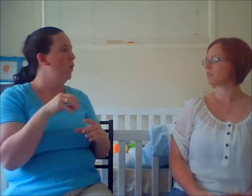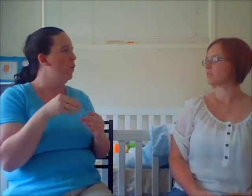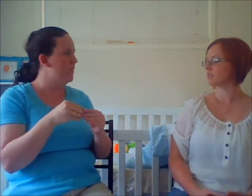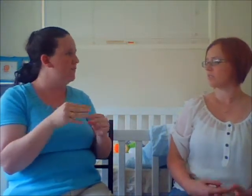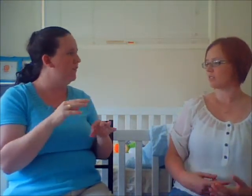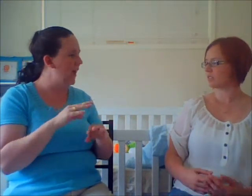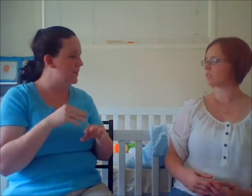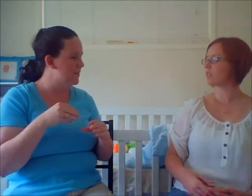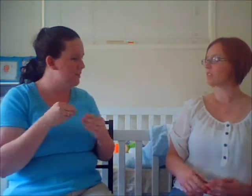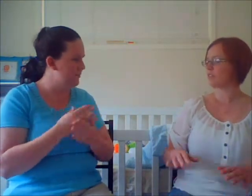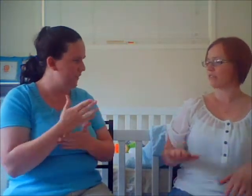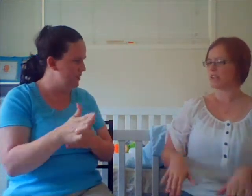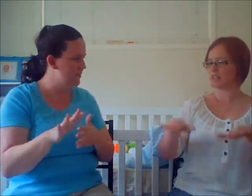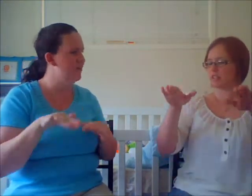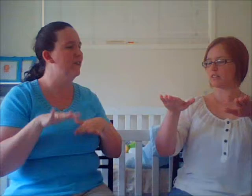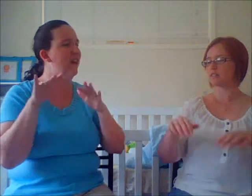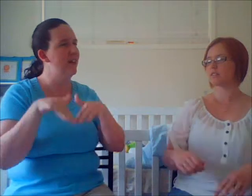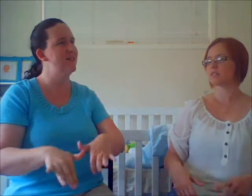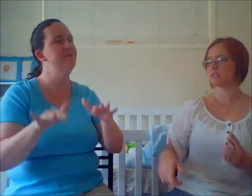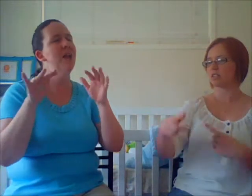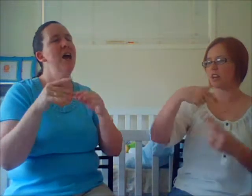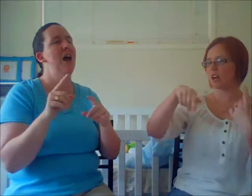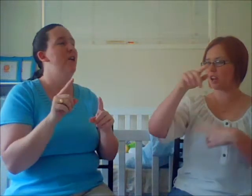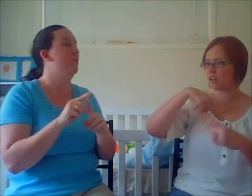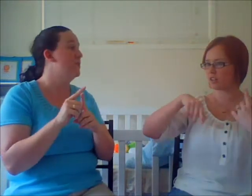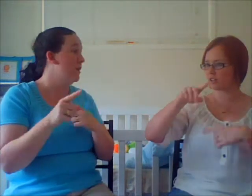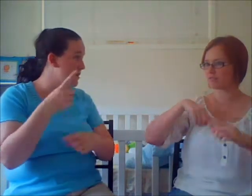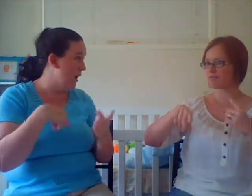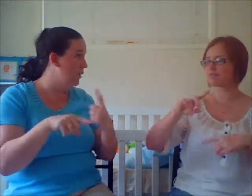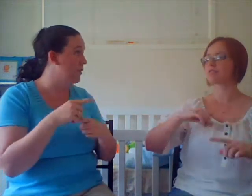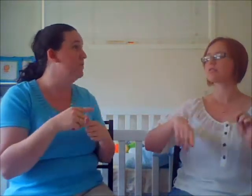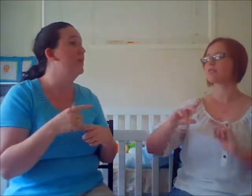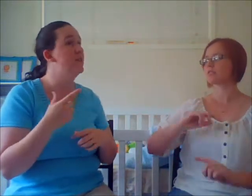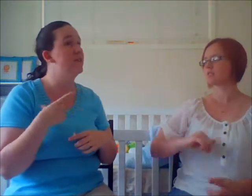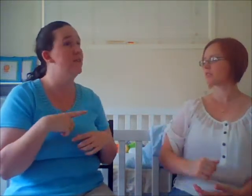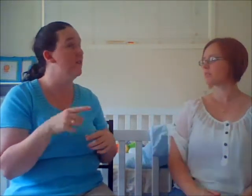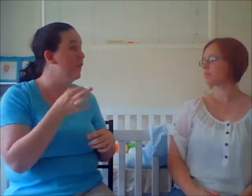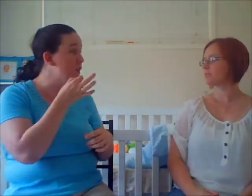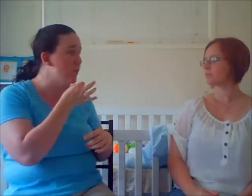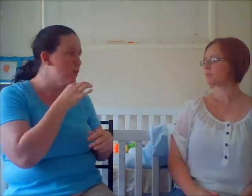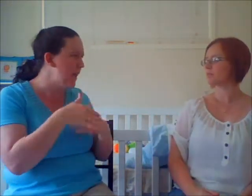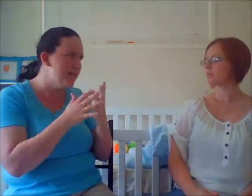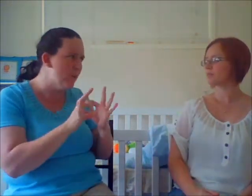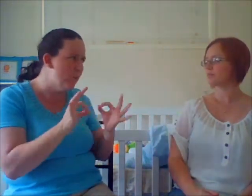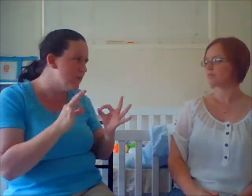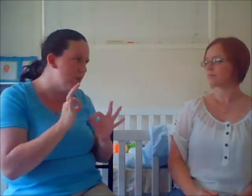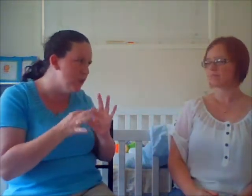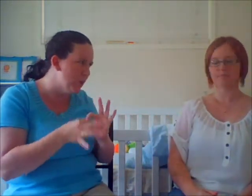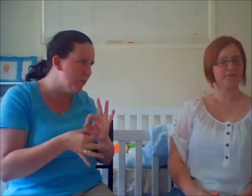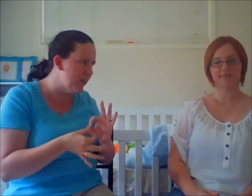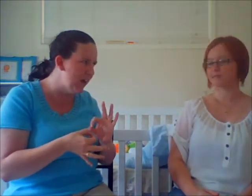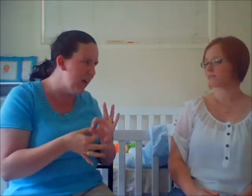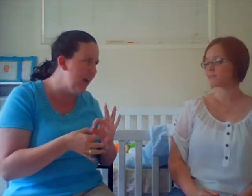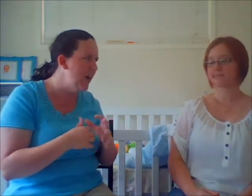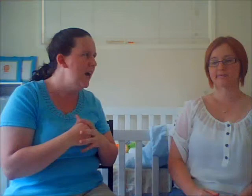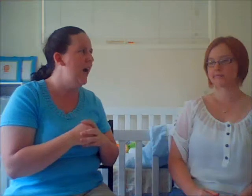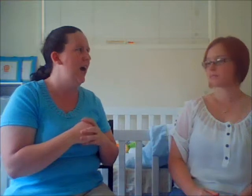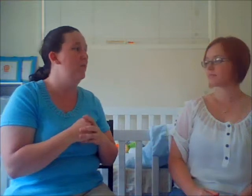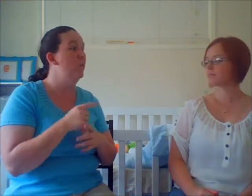with the floods. And also the cyclone, because the first few days there was an interpreter there.